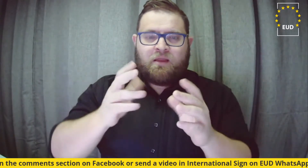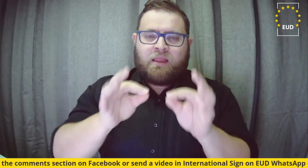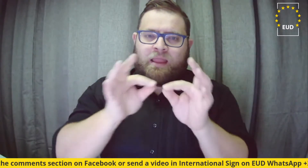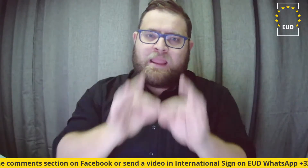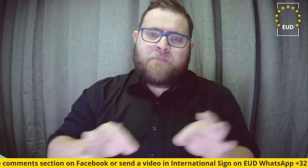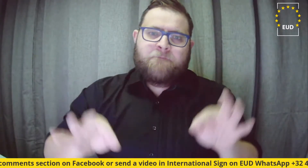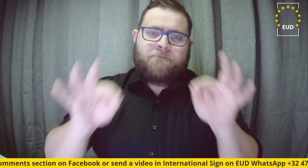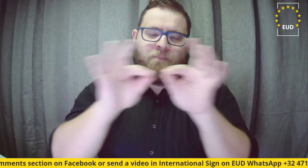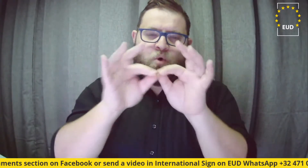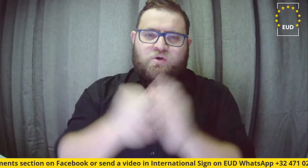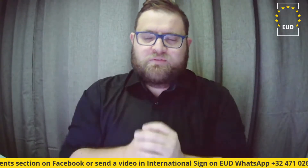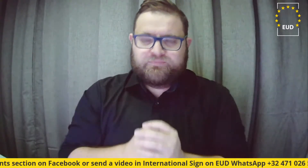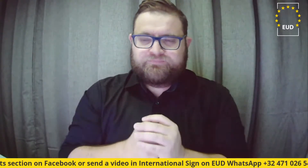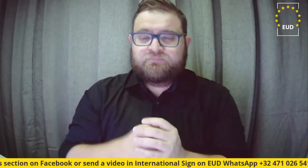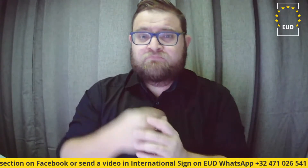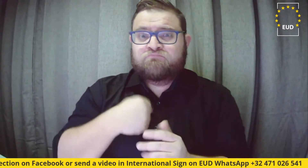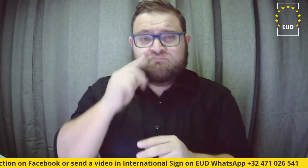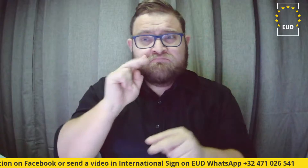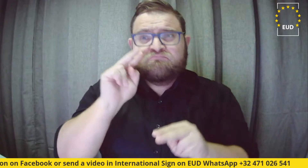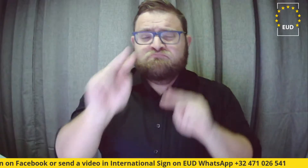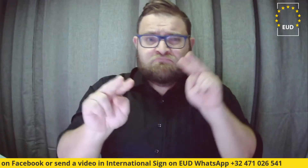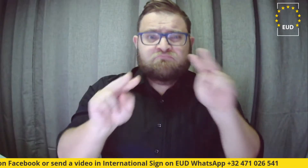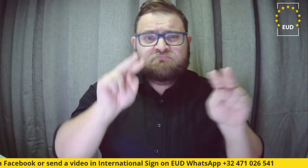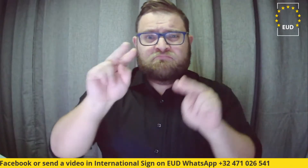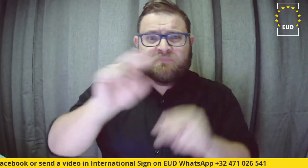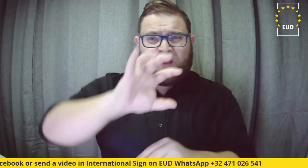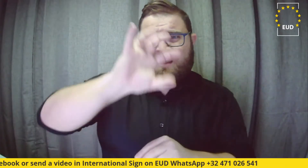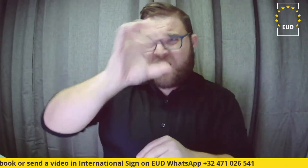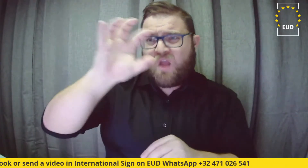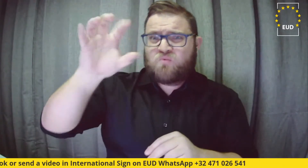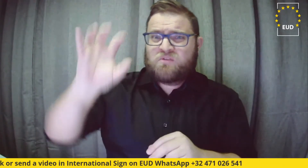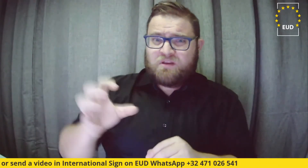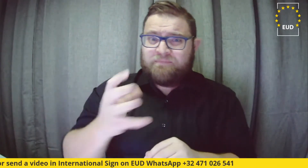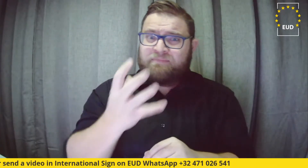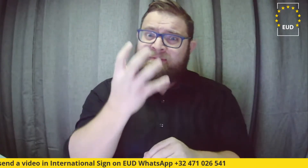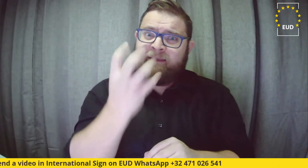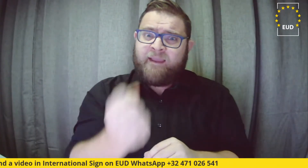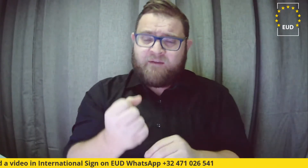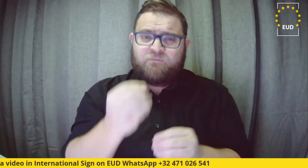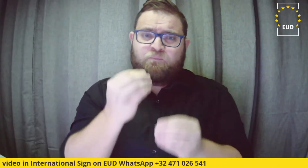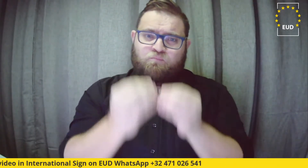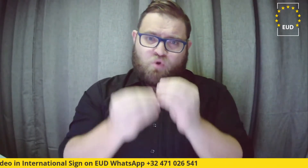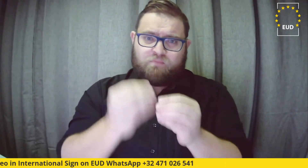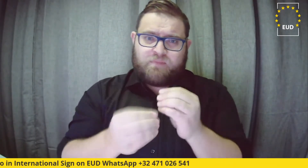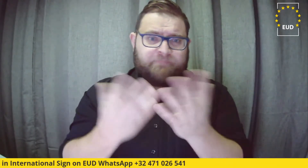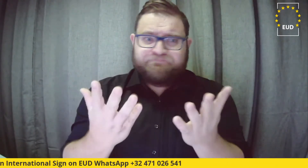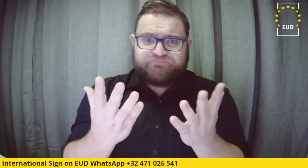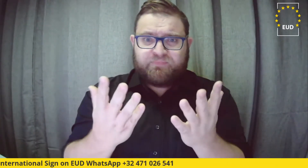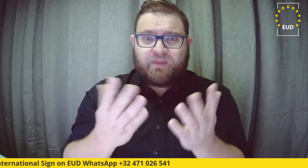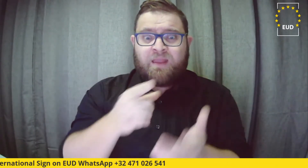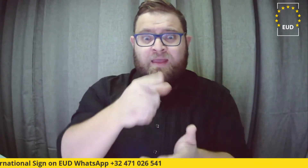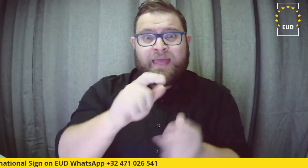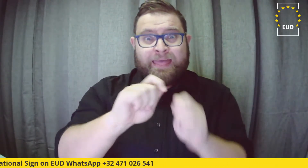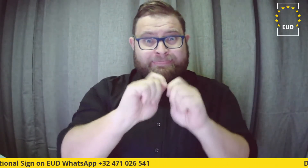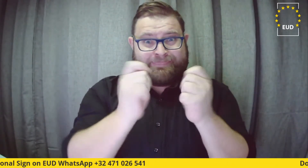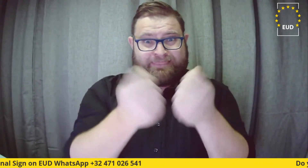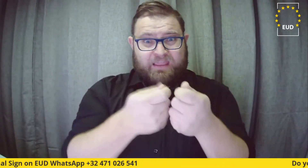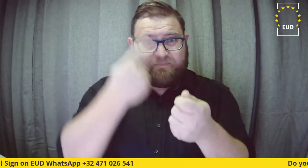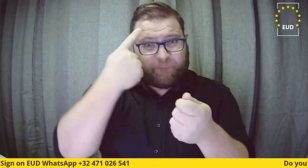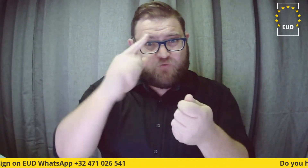subtitles. Other deaf people like to see the information presented in very clear signing. And